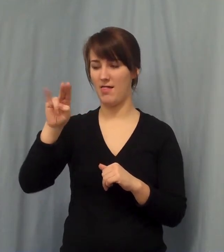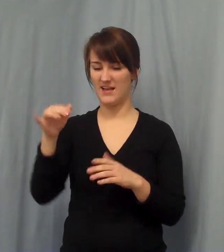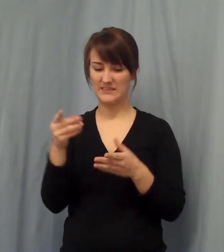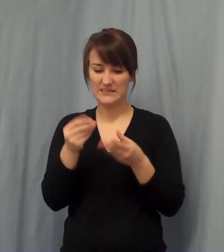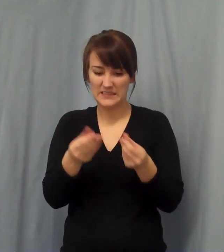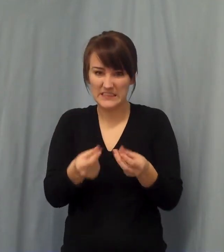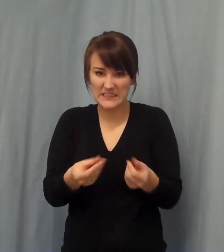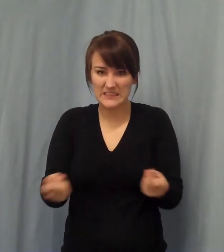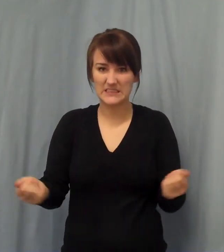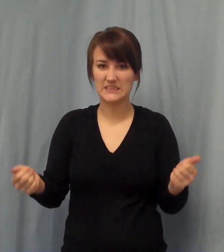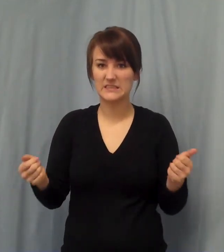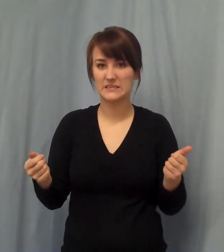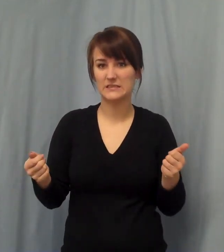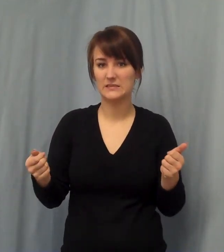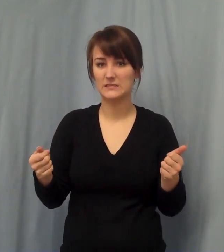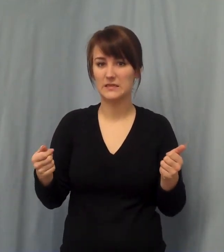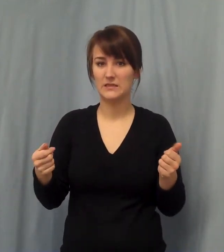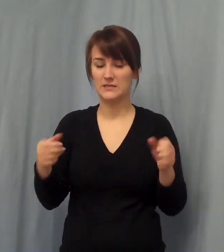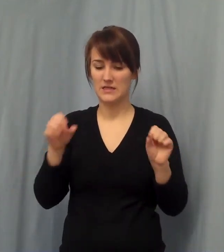read that page to yourself.